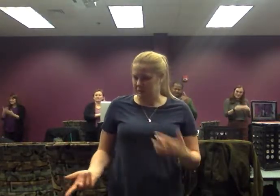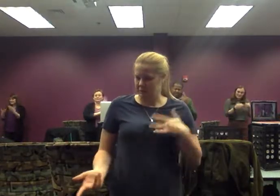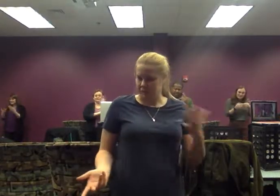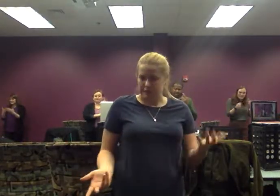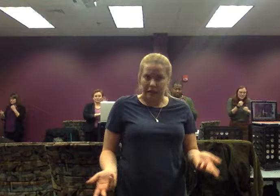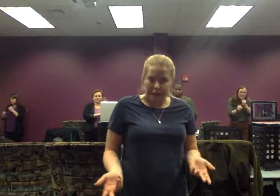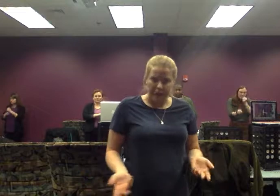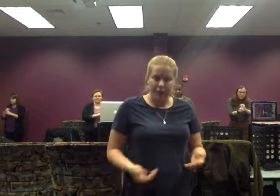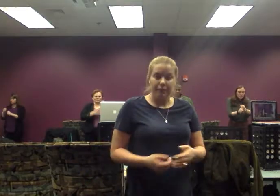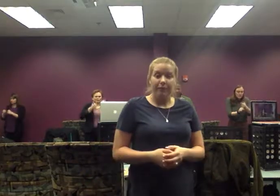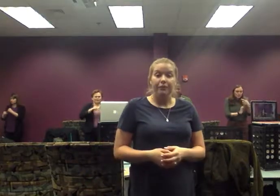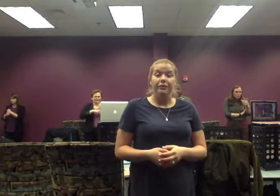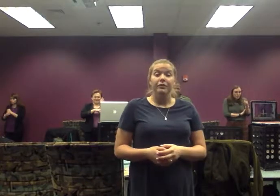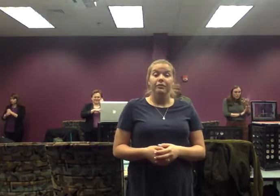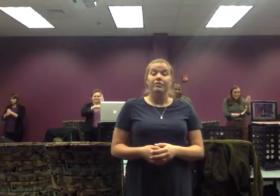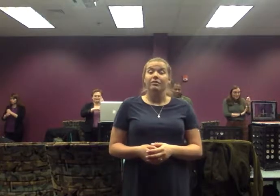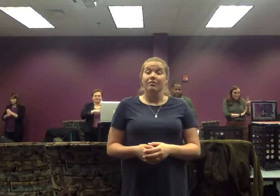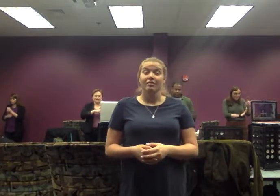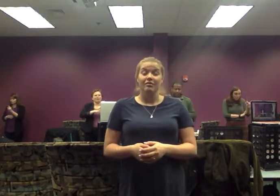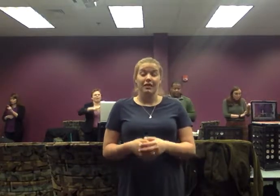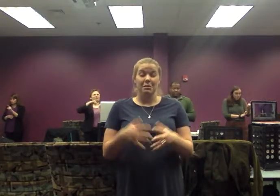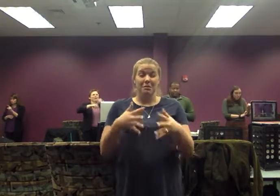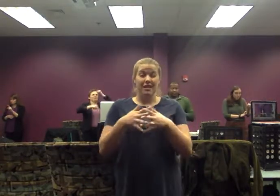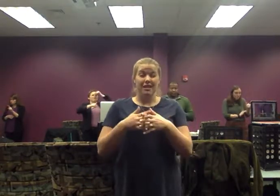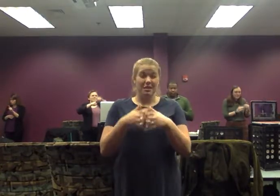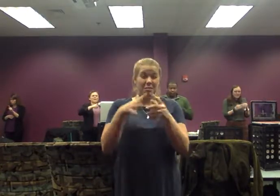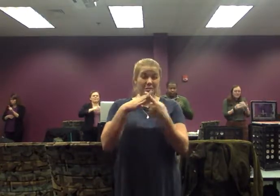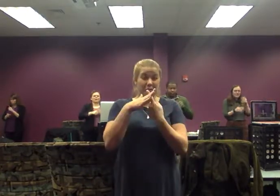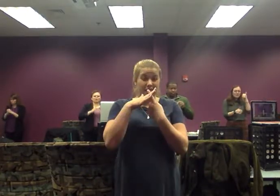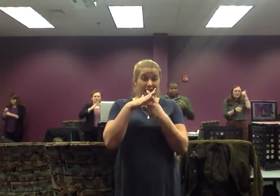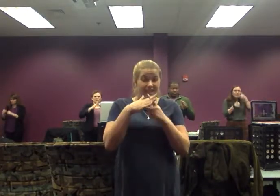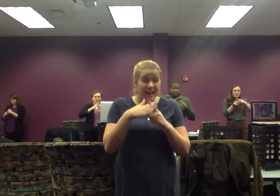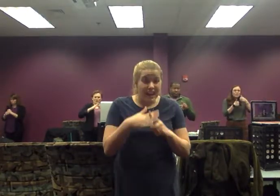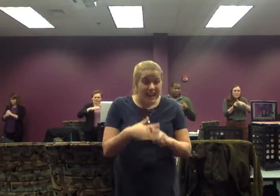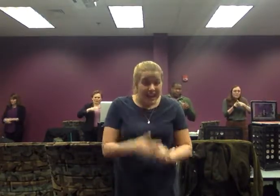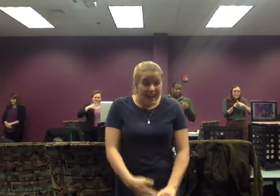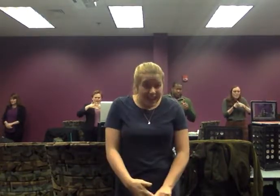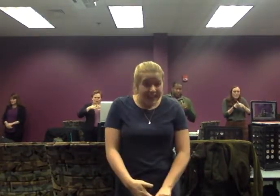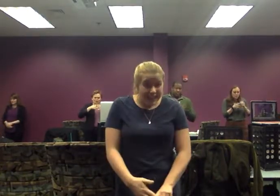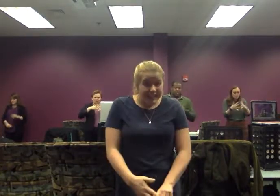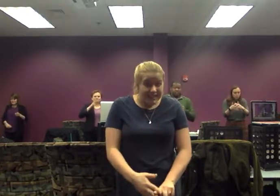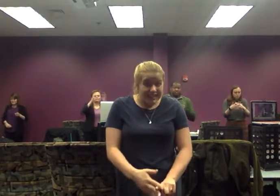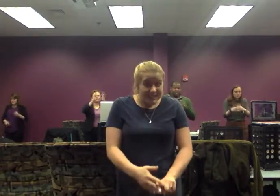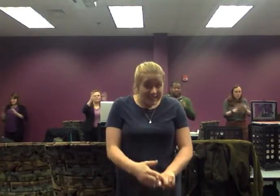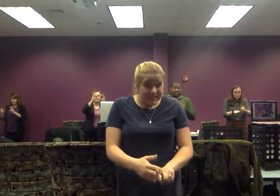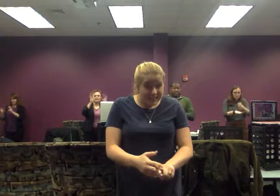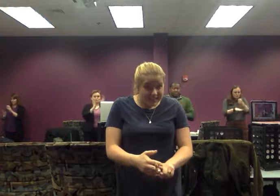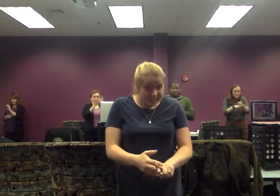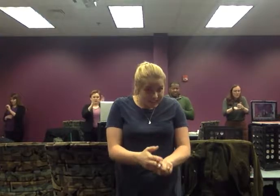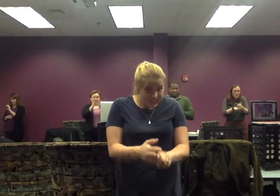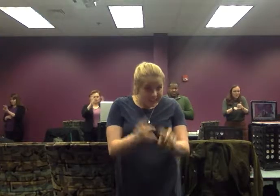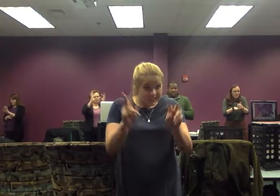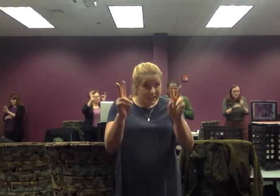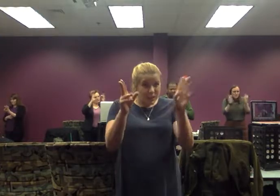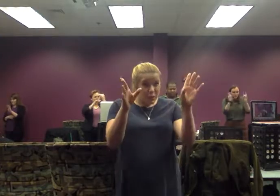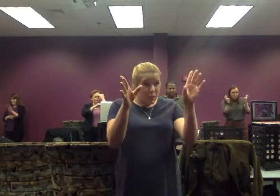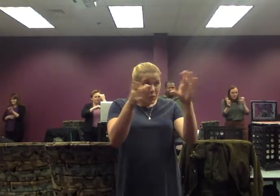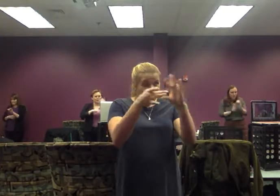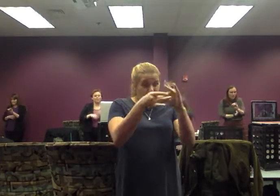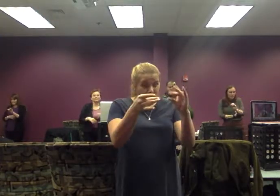that in the beginning of this country, of, by, and for the people meant of,